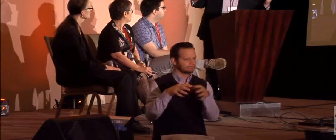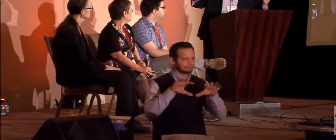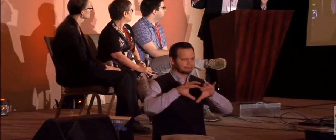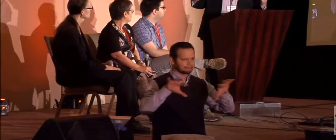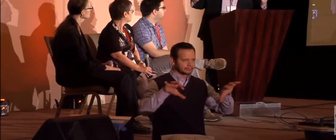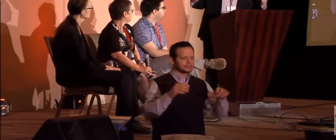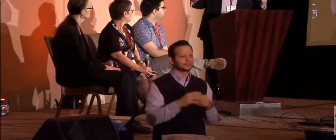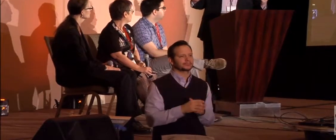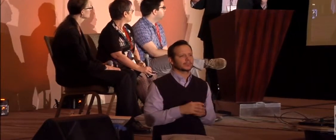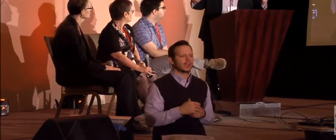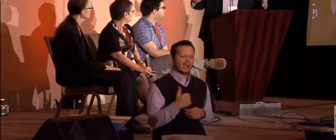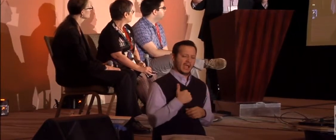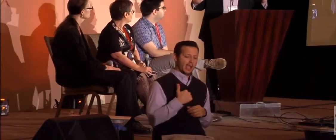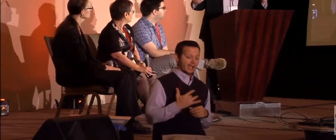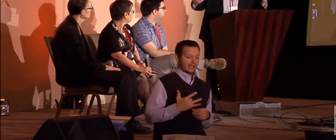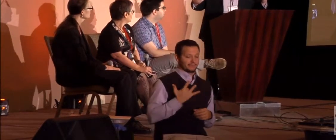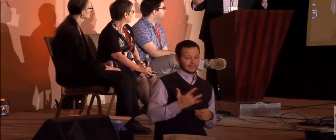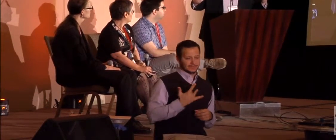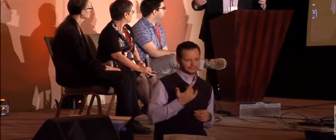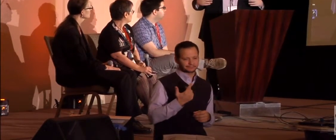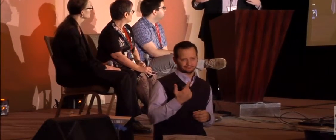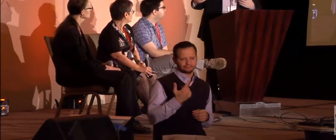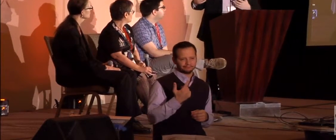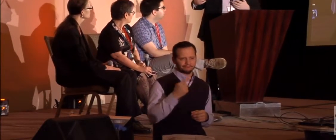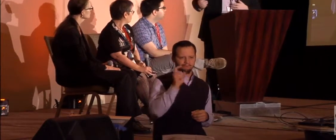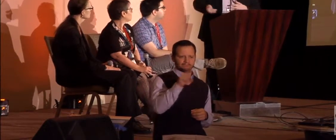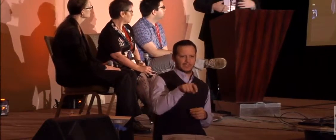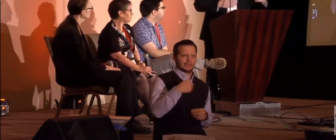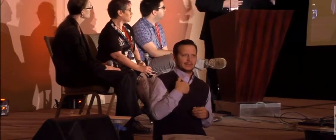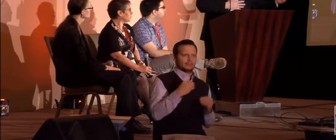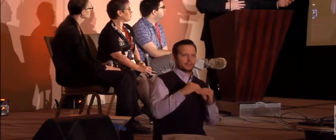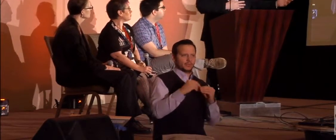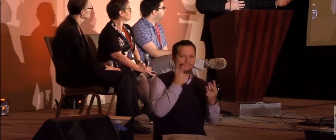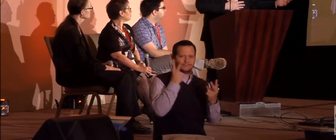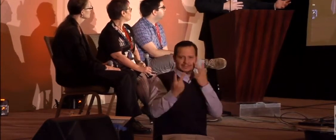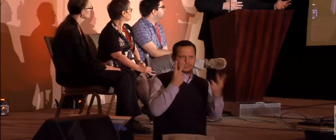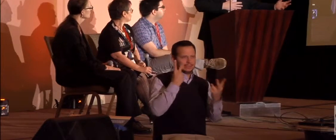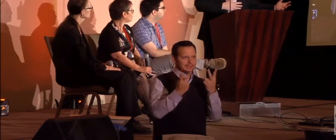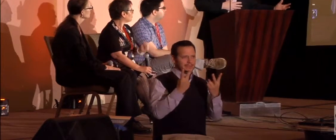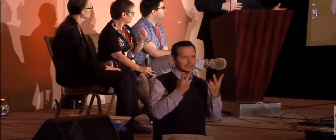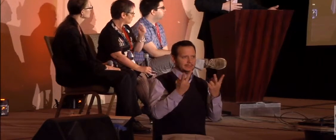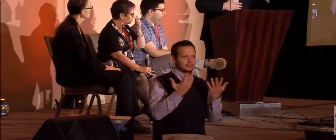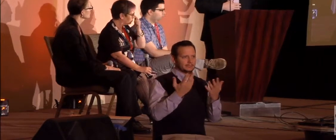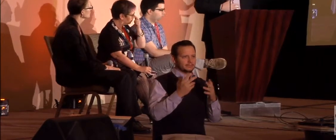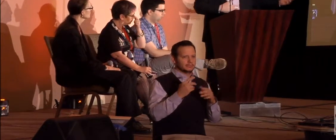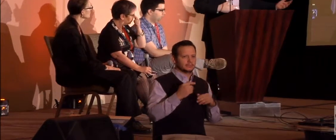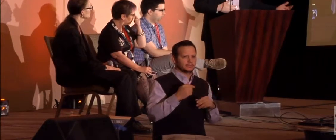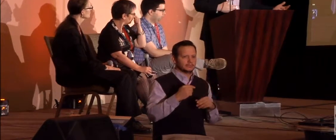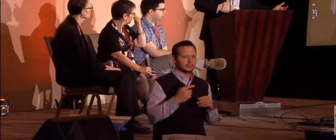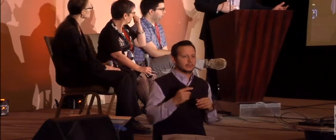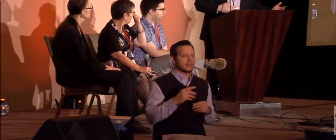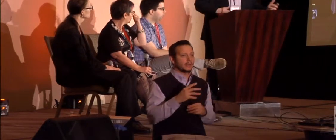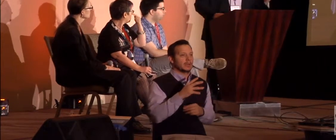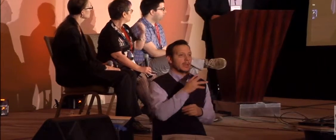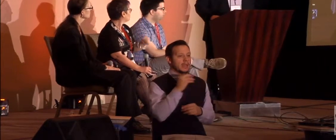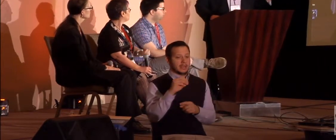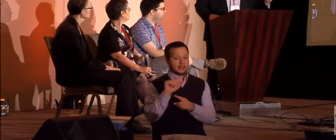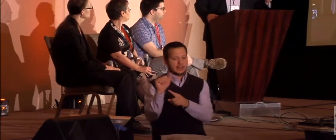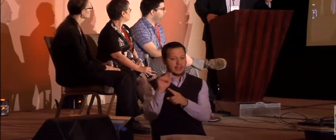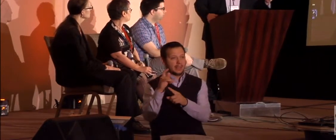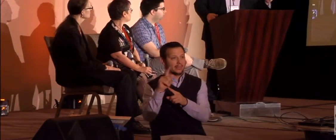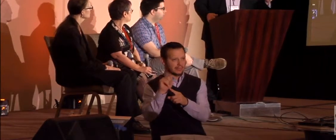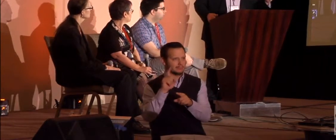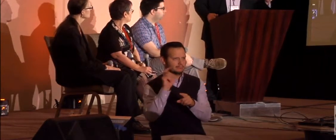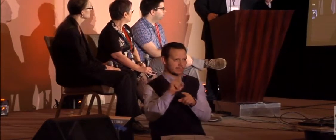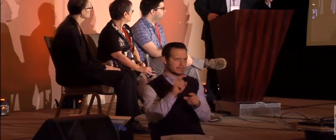There needs to be more of a visibility for atheists within the LGBT community. We know, for example, that the